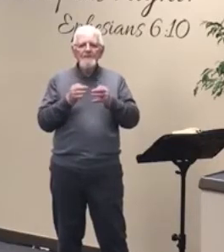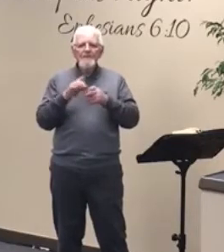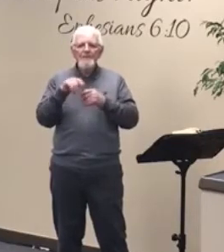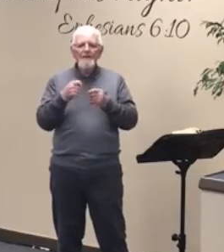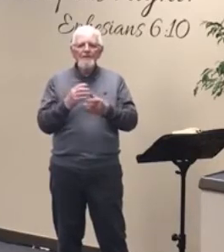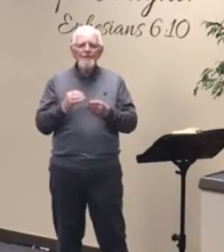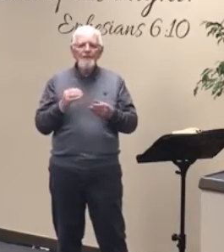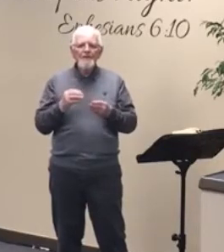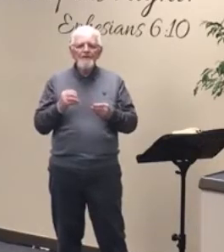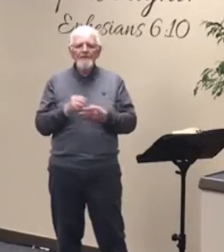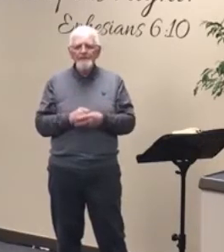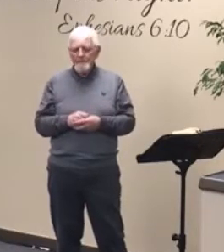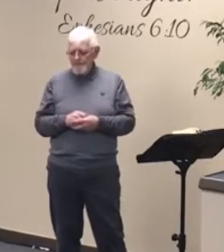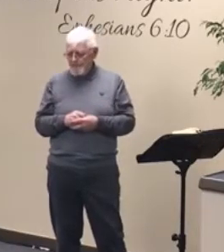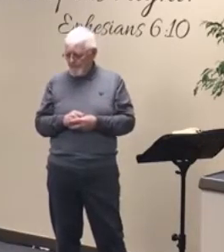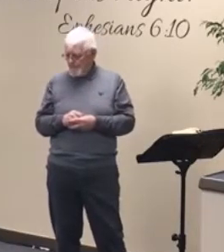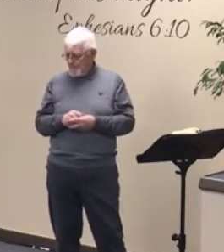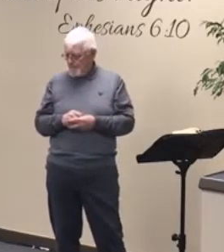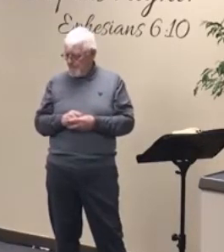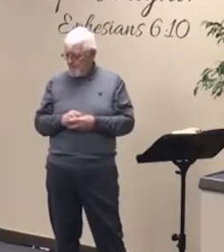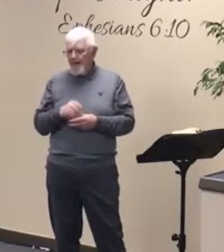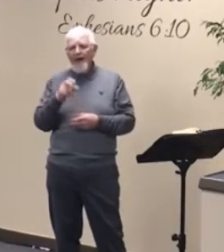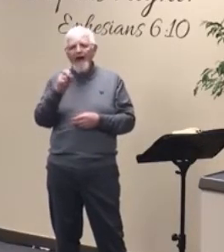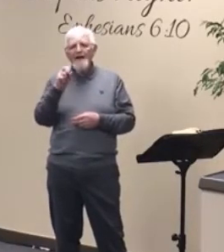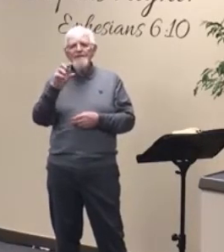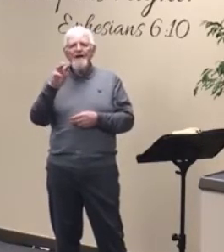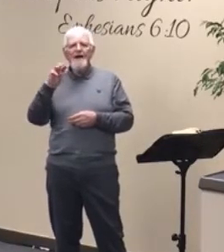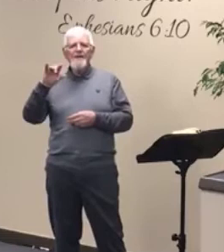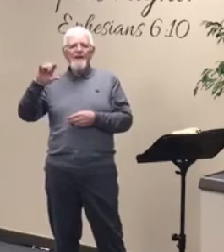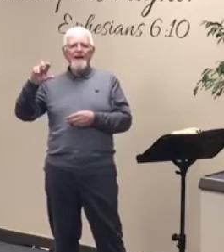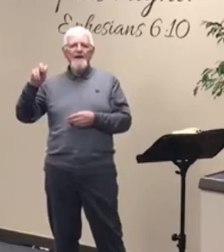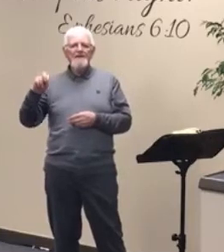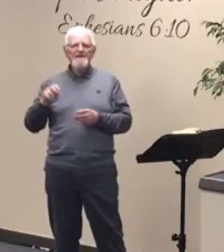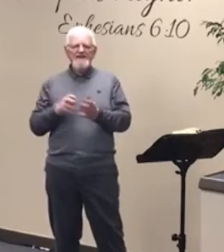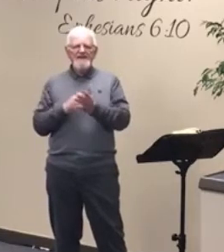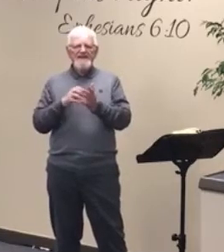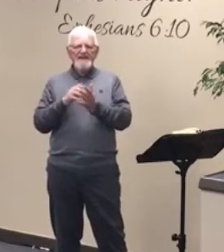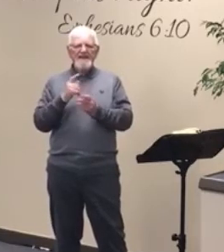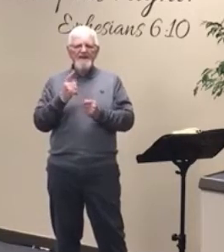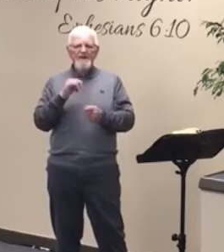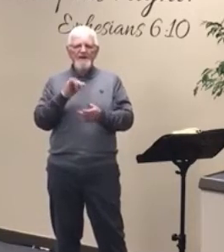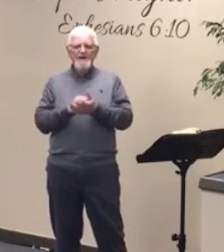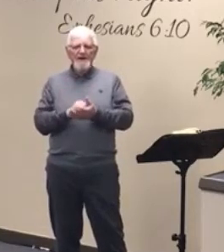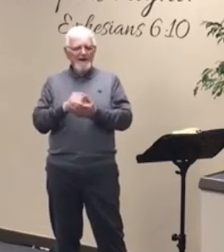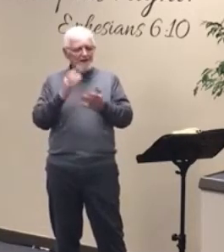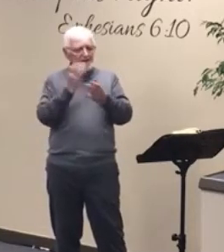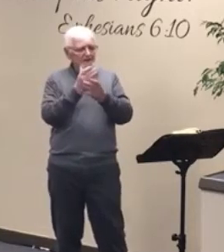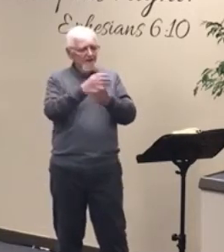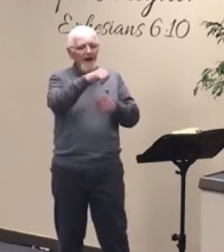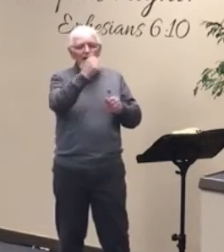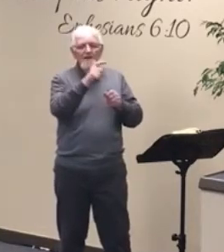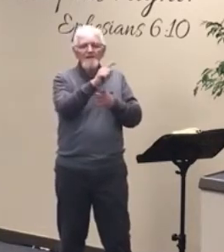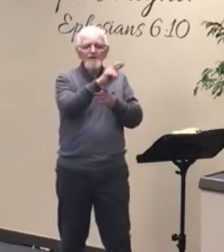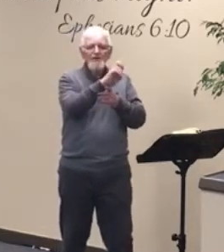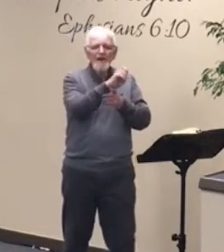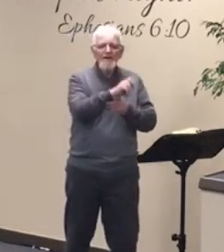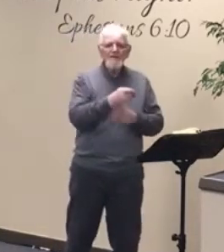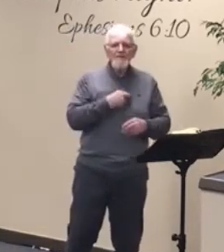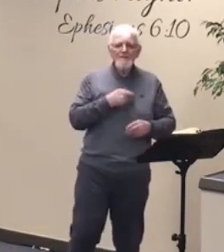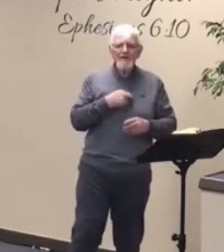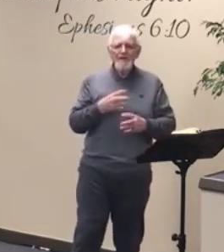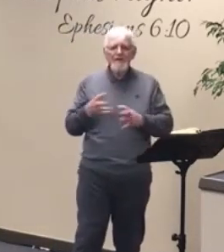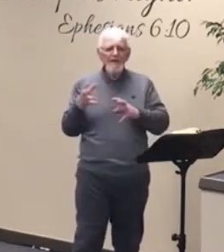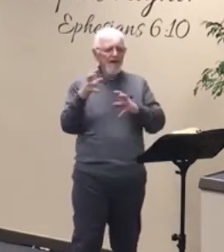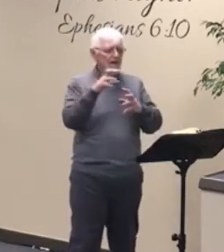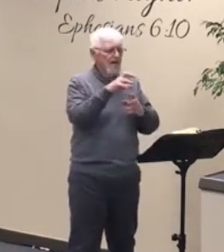confidence. So he takes Simeon, the cruel one, the one who went after the other tribe and used a religious act to take advantage of